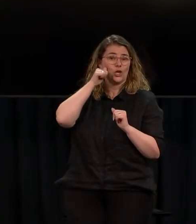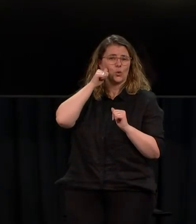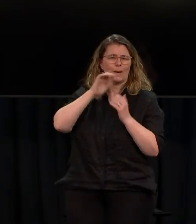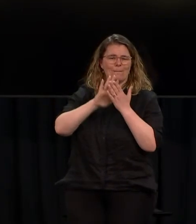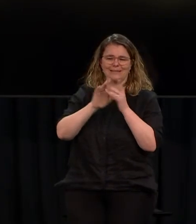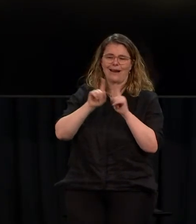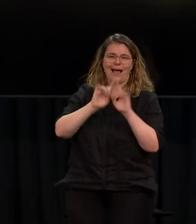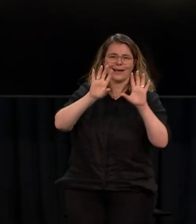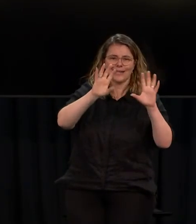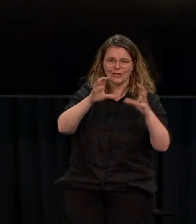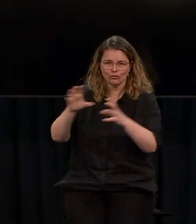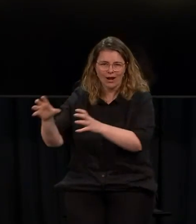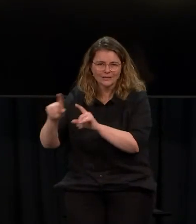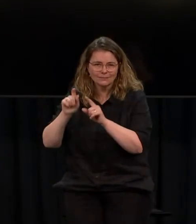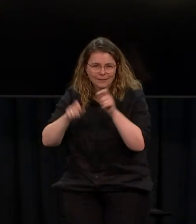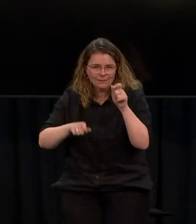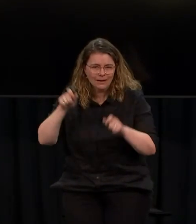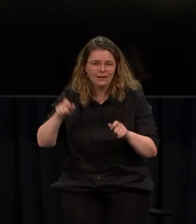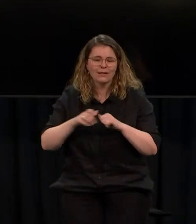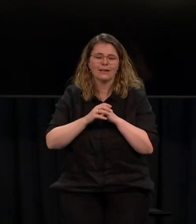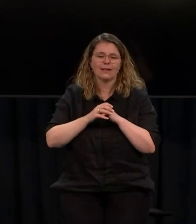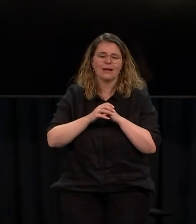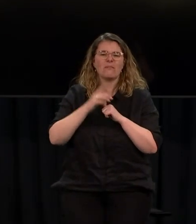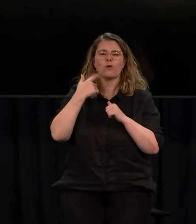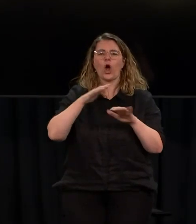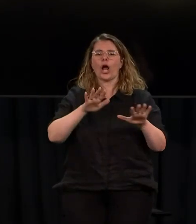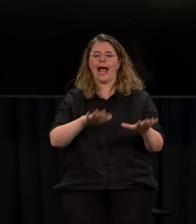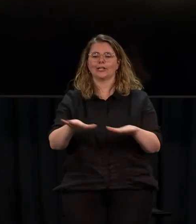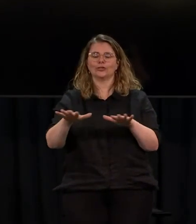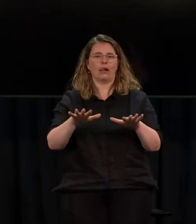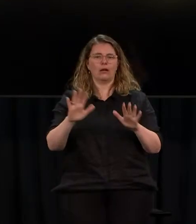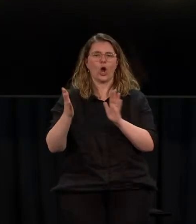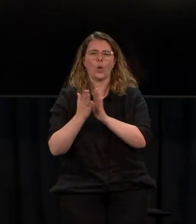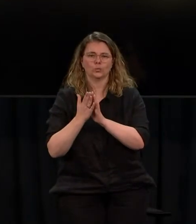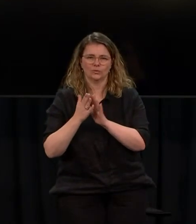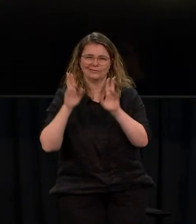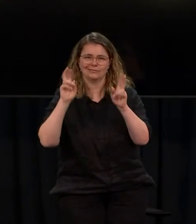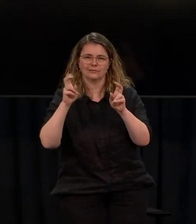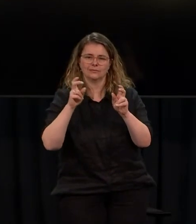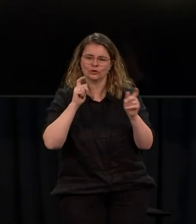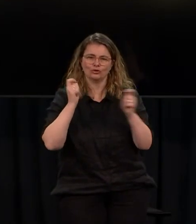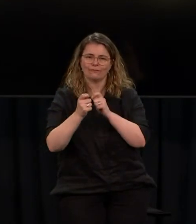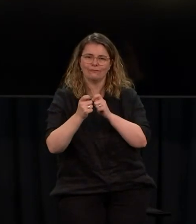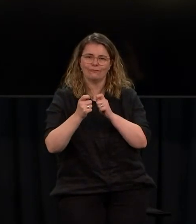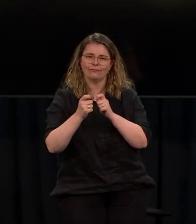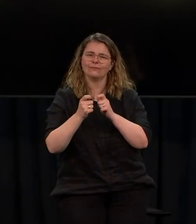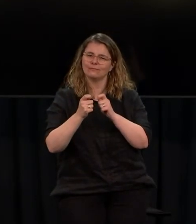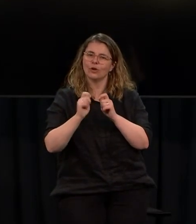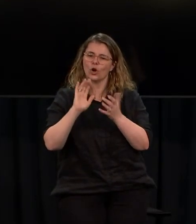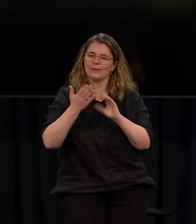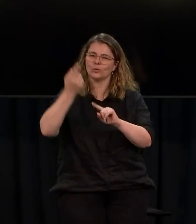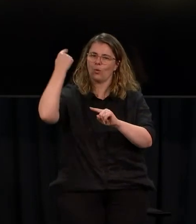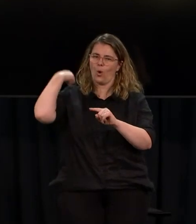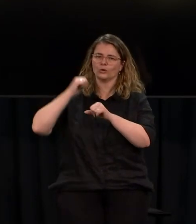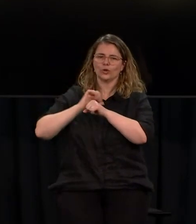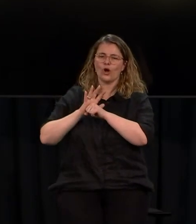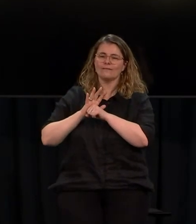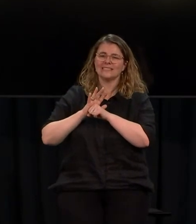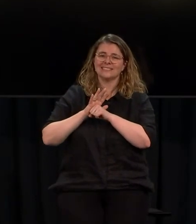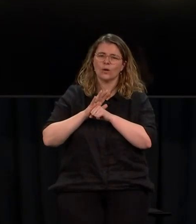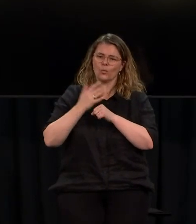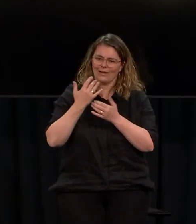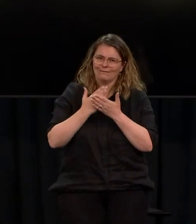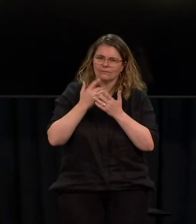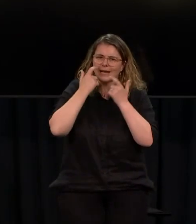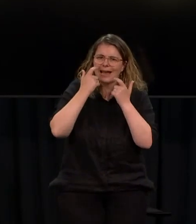categorising people who previously would have been casual contacts as close contacts in a very precautionary way, and hence the